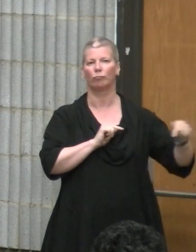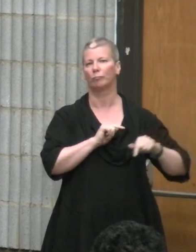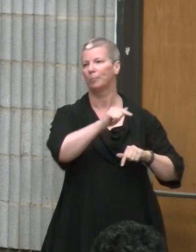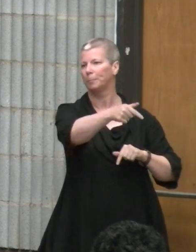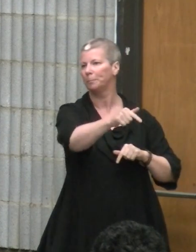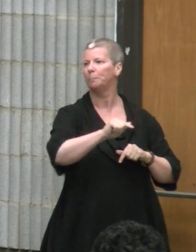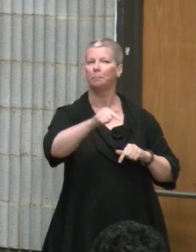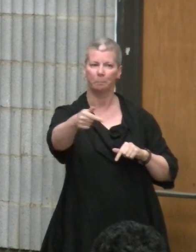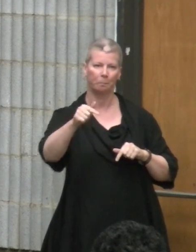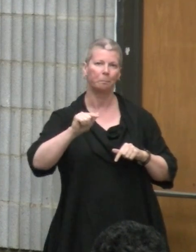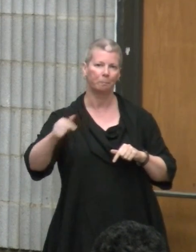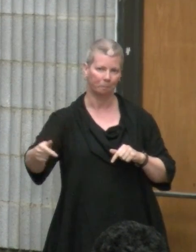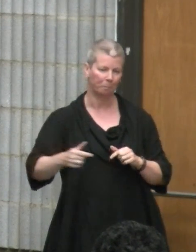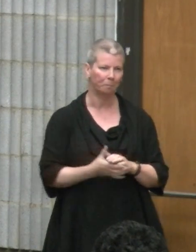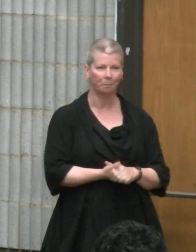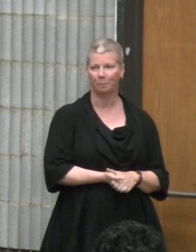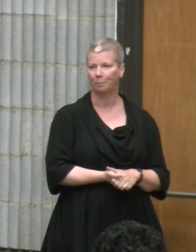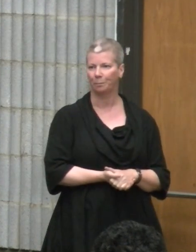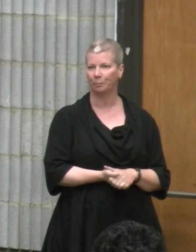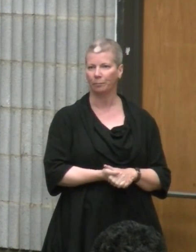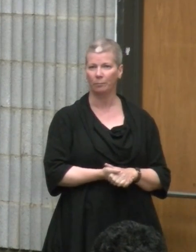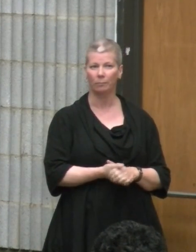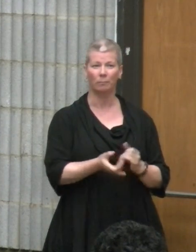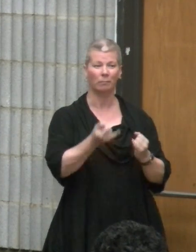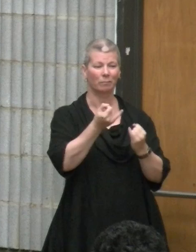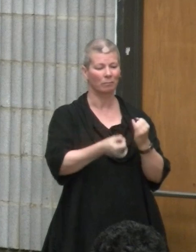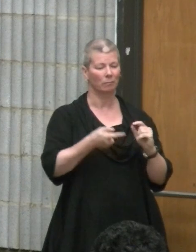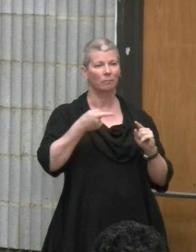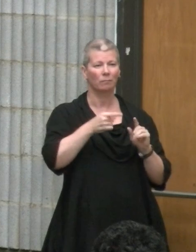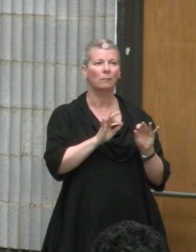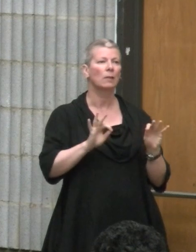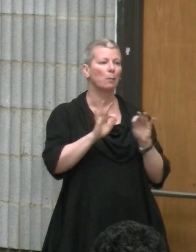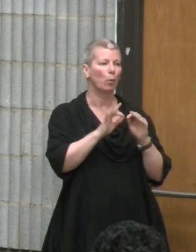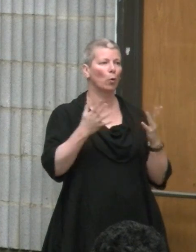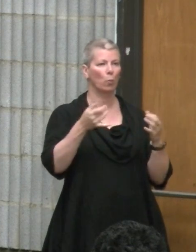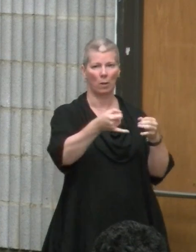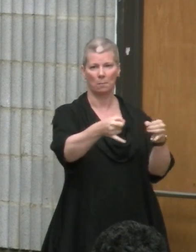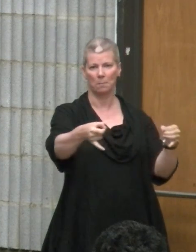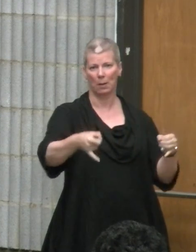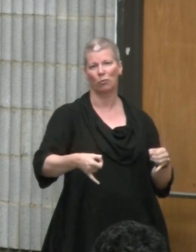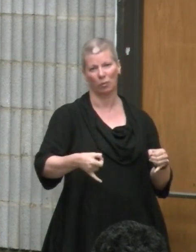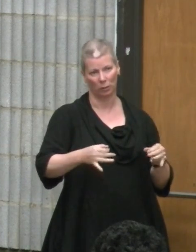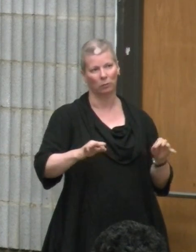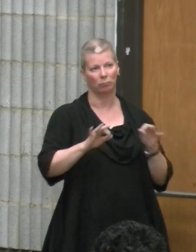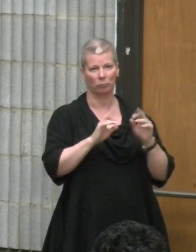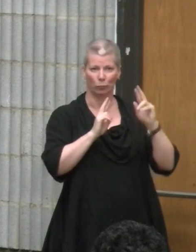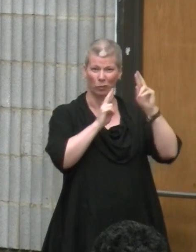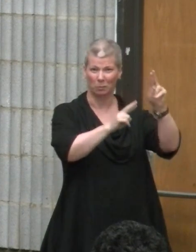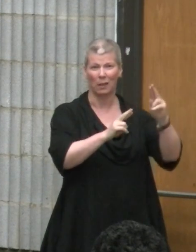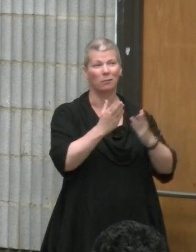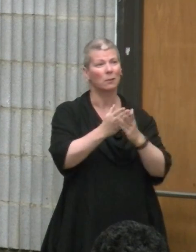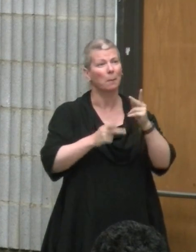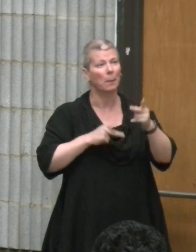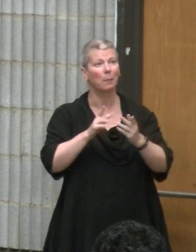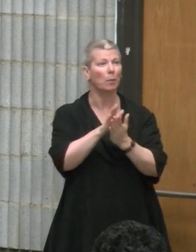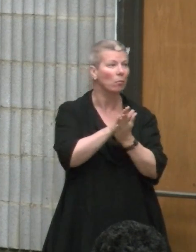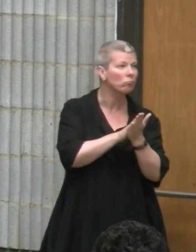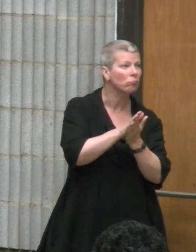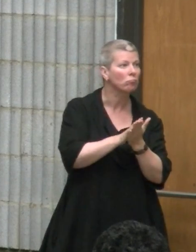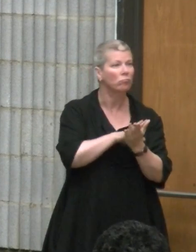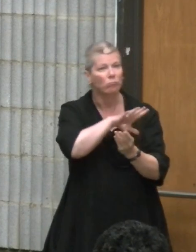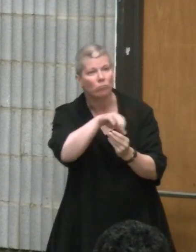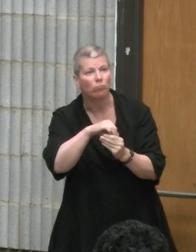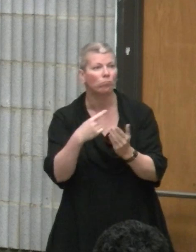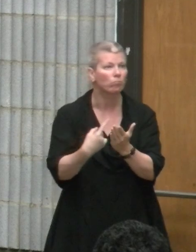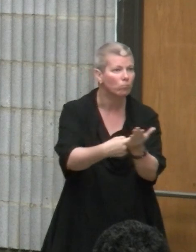participate. And finally, respect boundaries. Everyone here has the right to participate and not to participate. Some people might